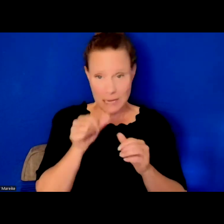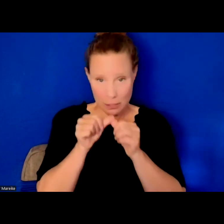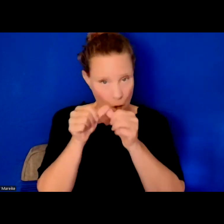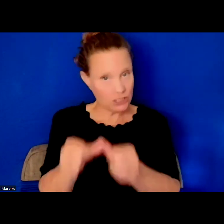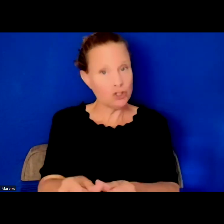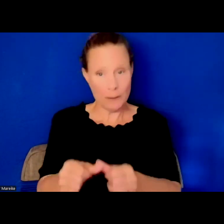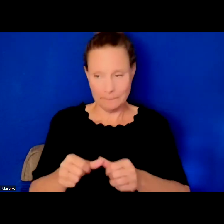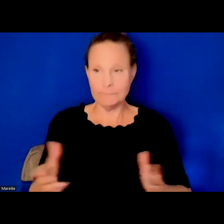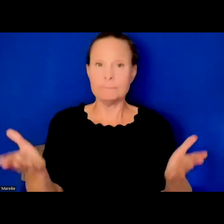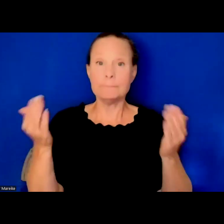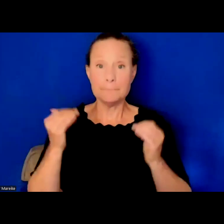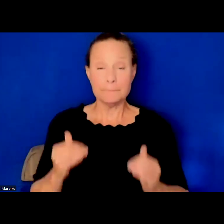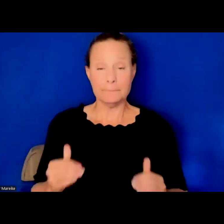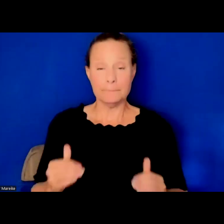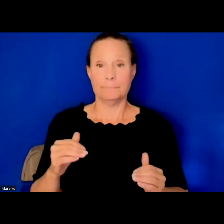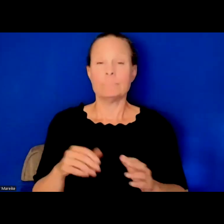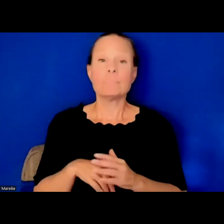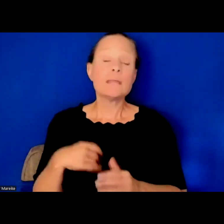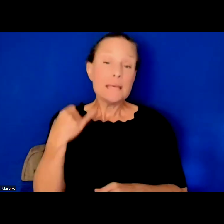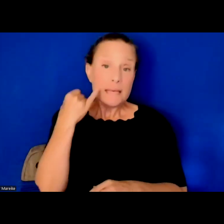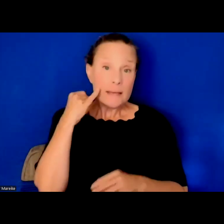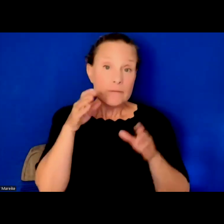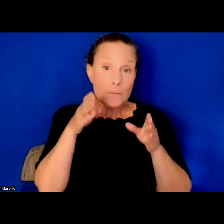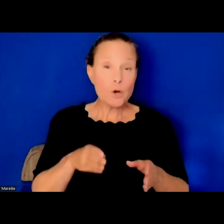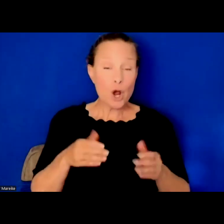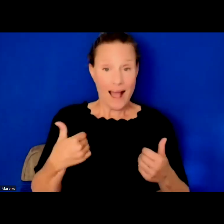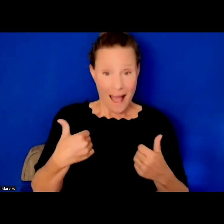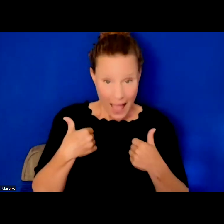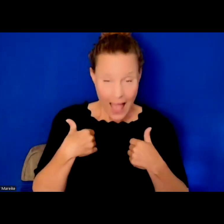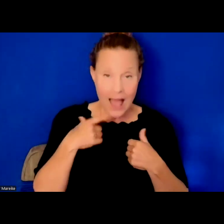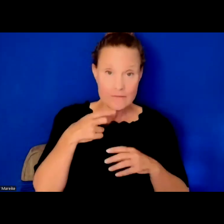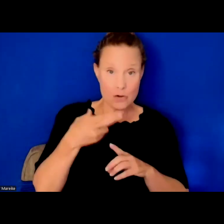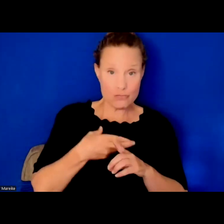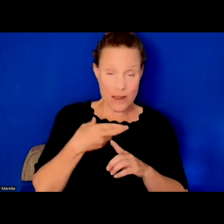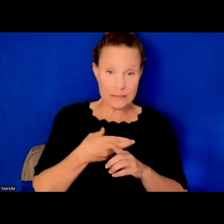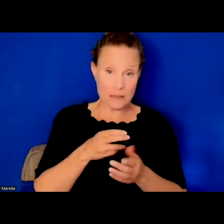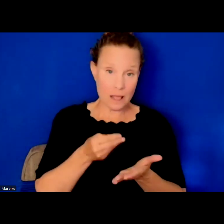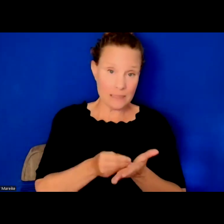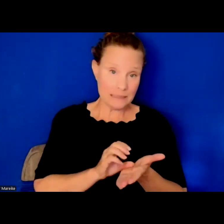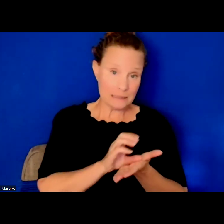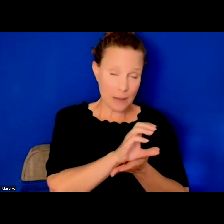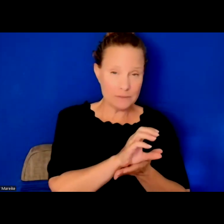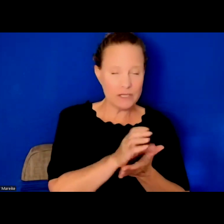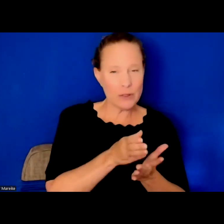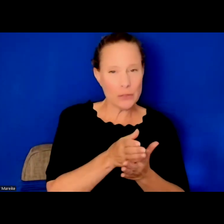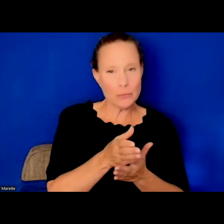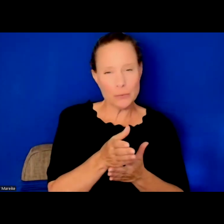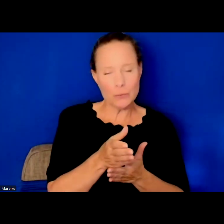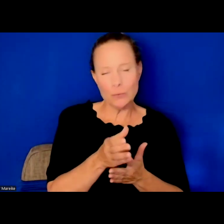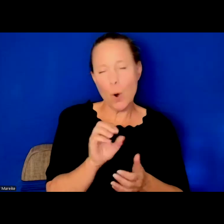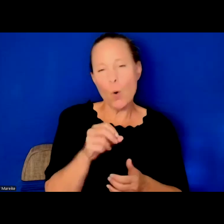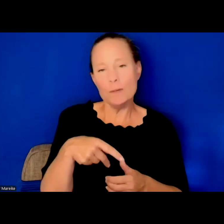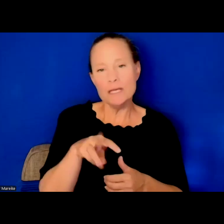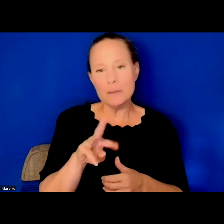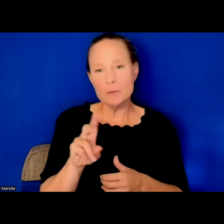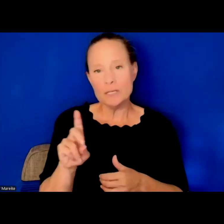Thank you. The next question says, if an individual has a rental subsidy through, for example, OPWDD, but they are